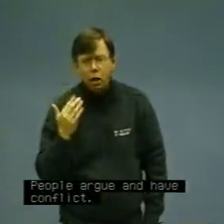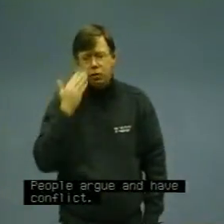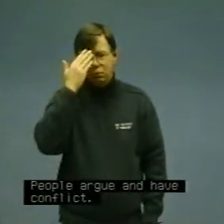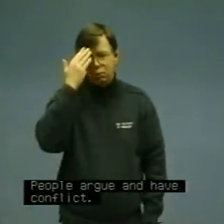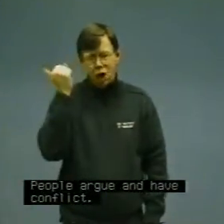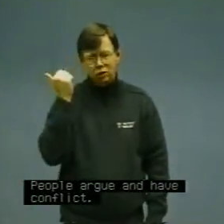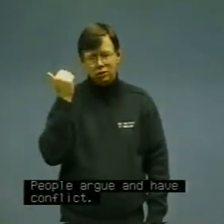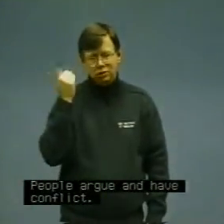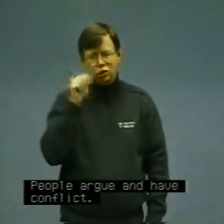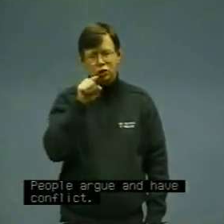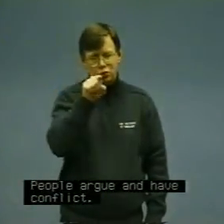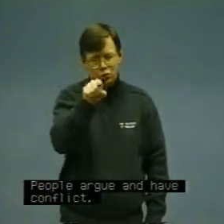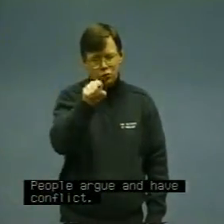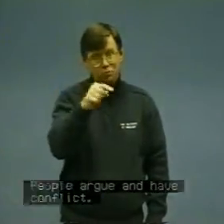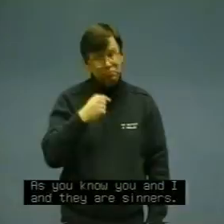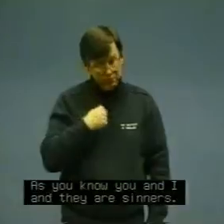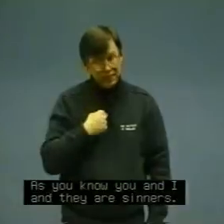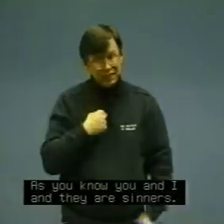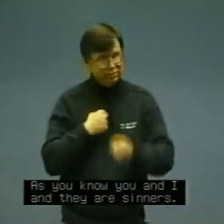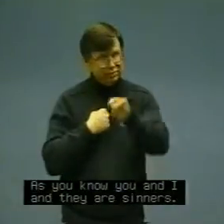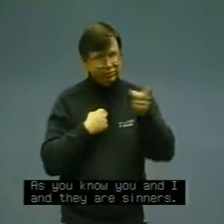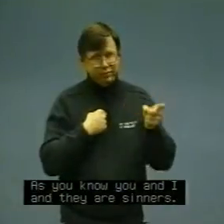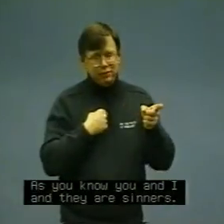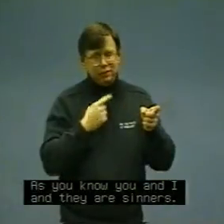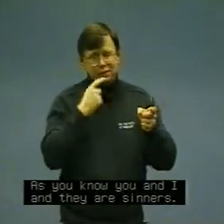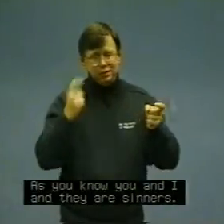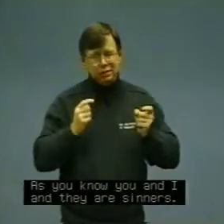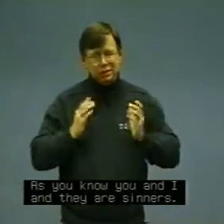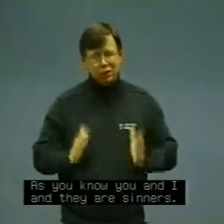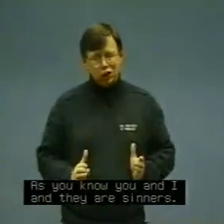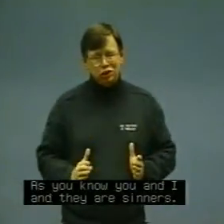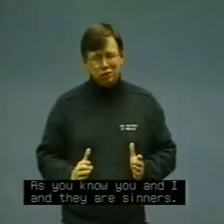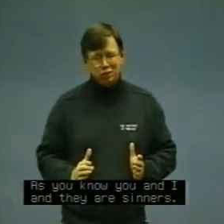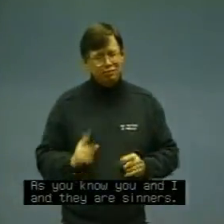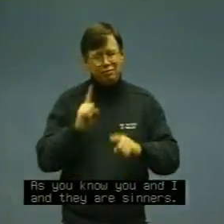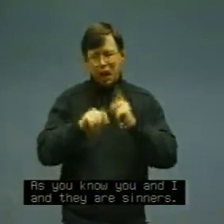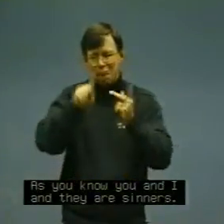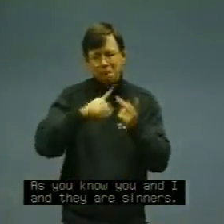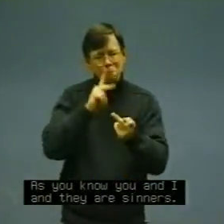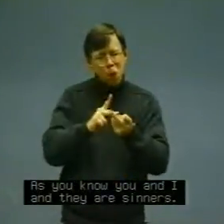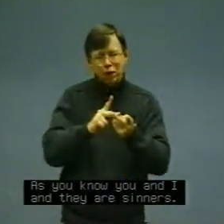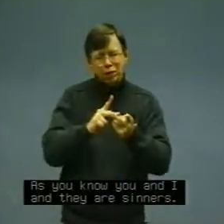People argue and have conflict. As you know, you and I and they are sinners.